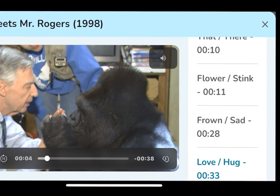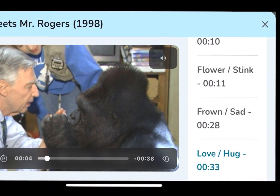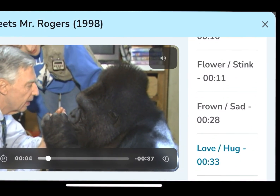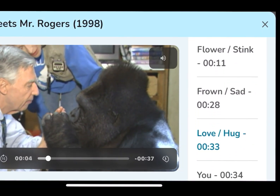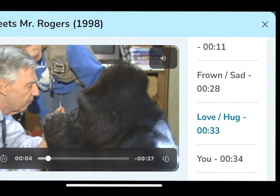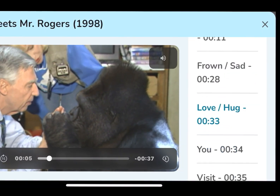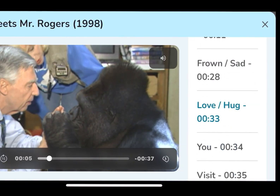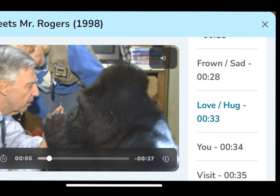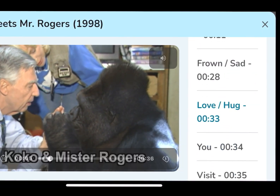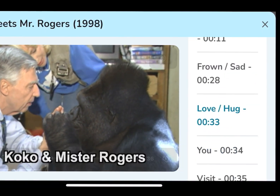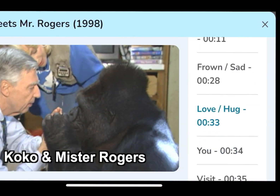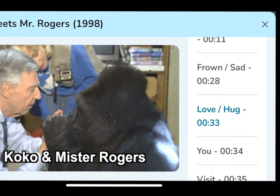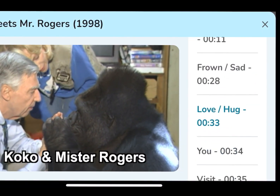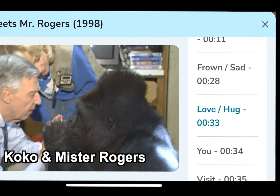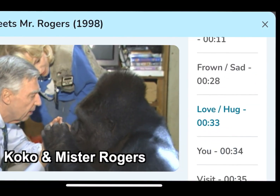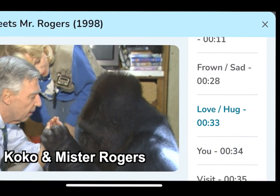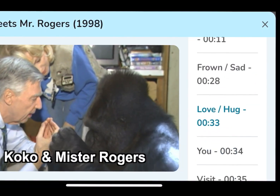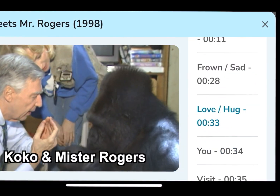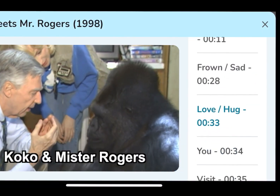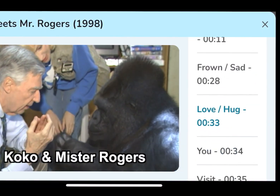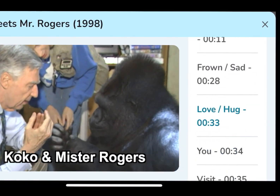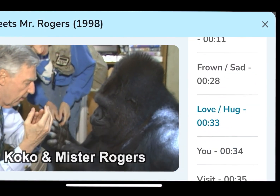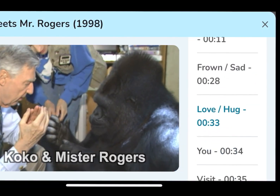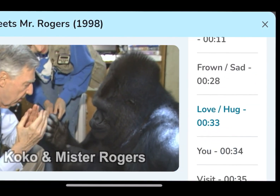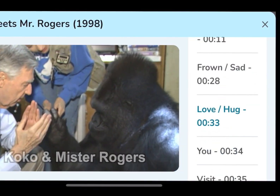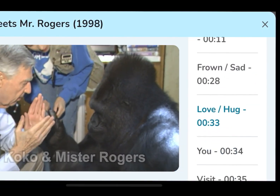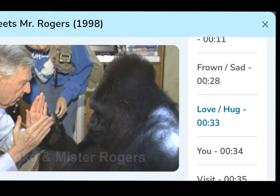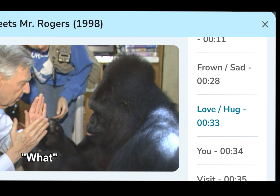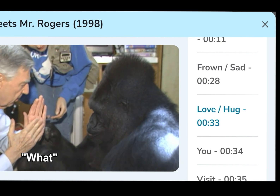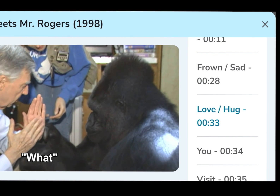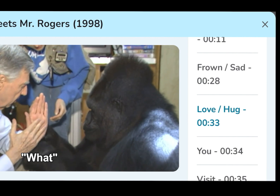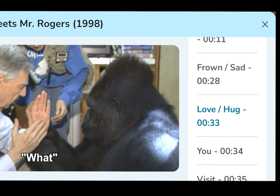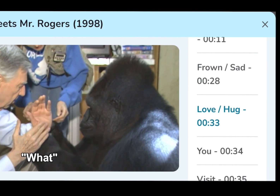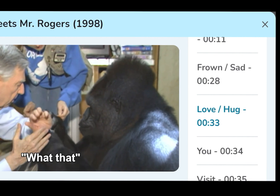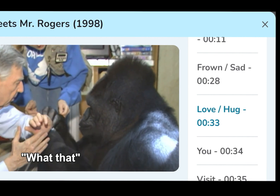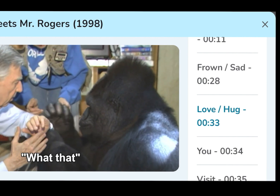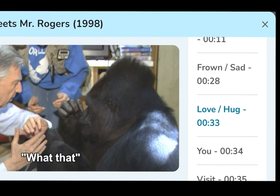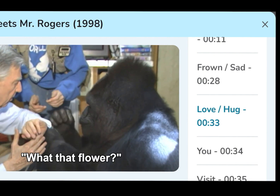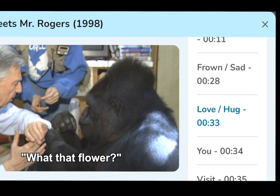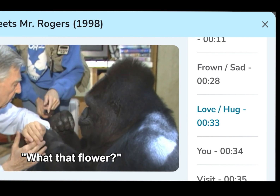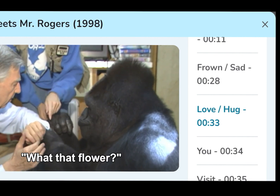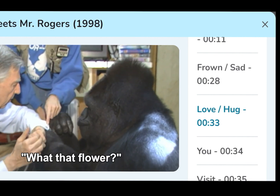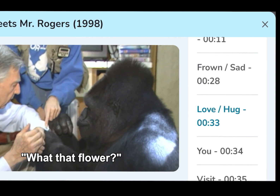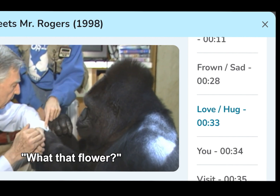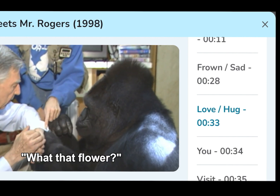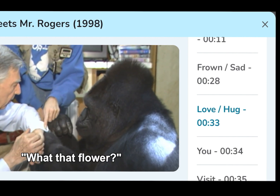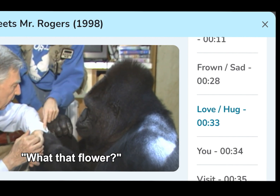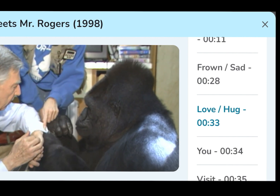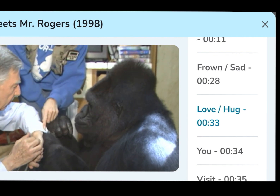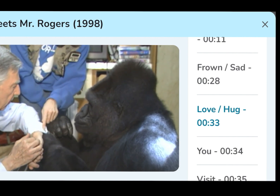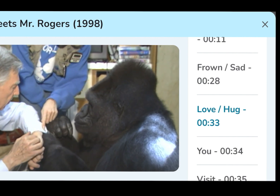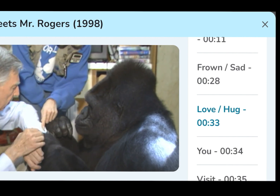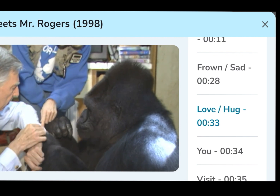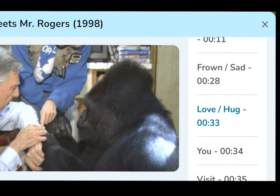How do you say love? Can you show him how to say love? I say love. What? That flower. She's